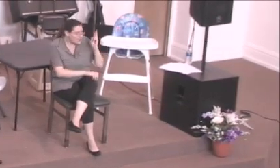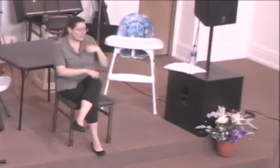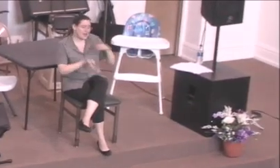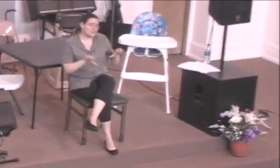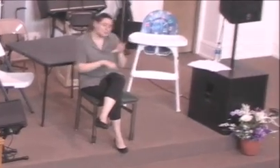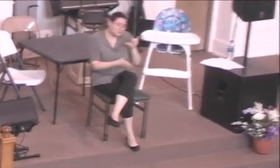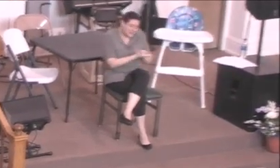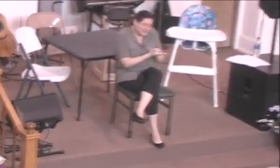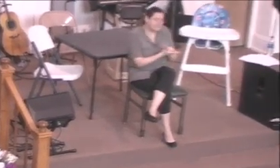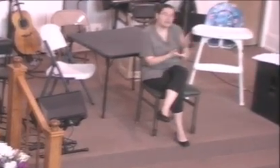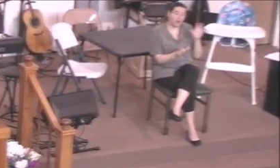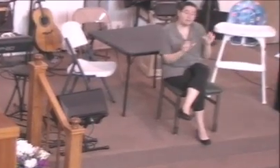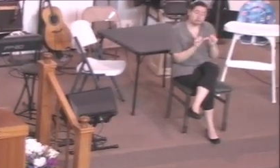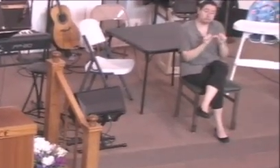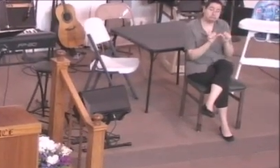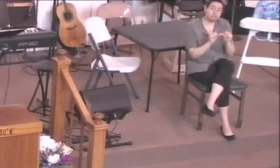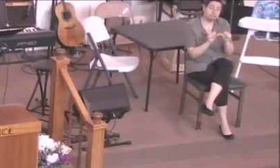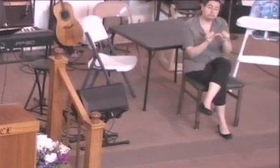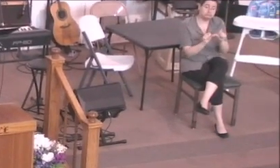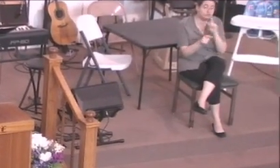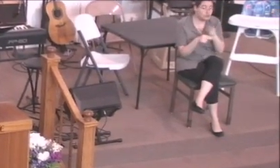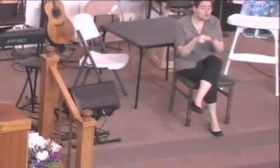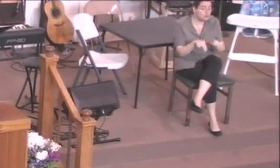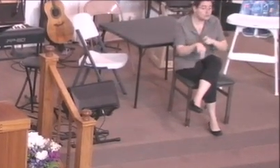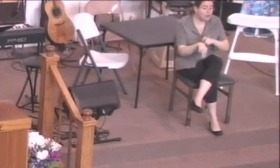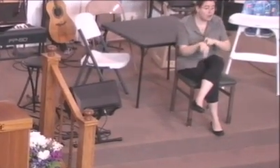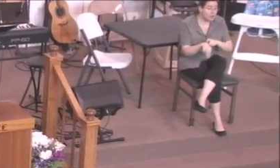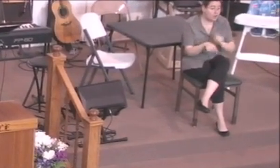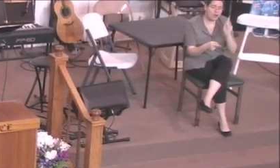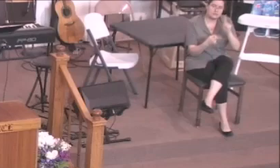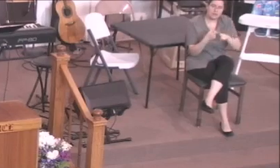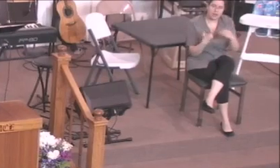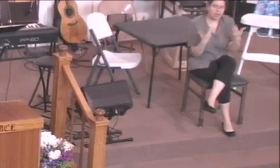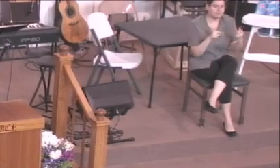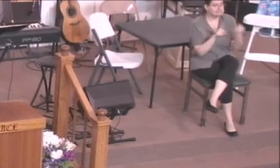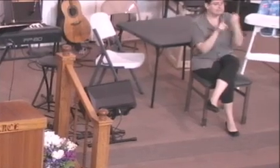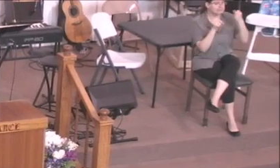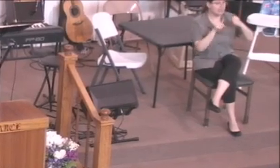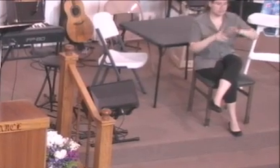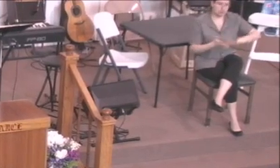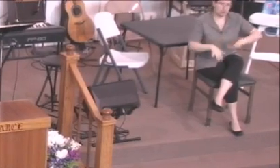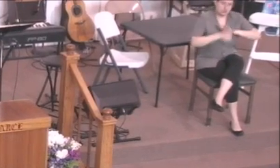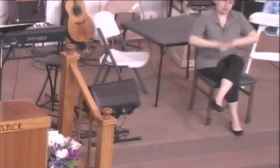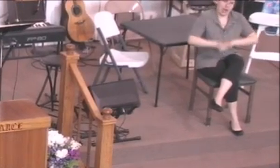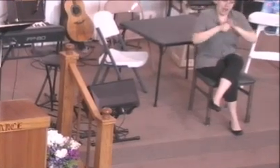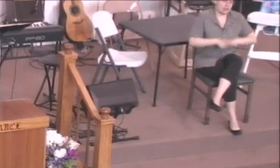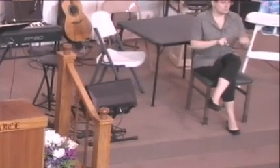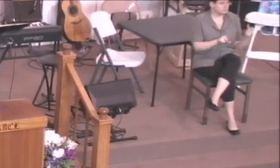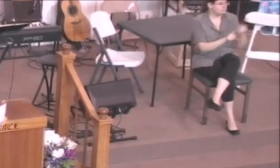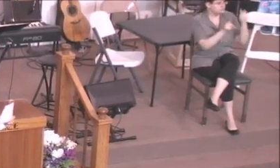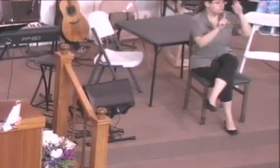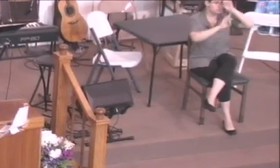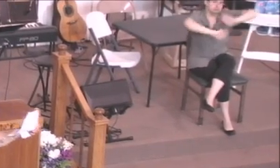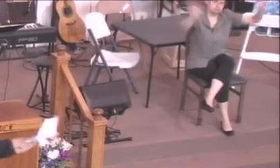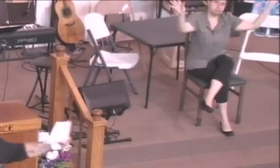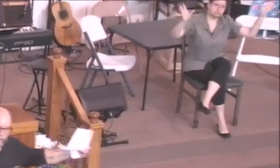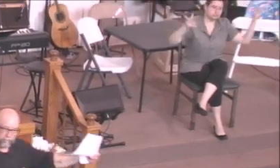a while until stress, until disaster,